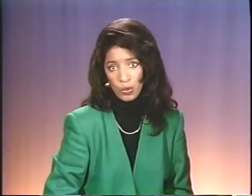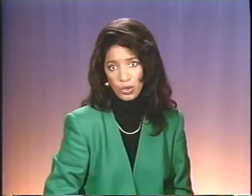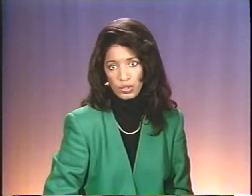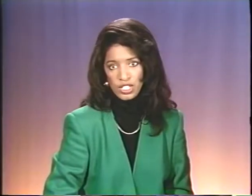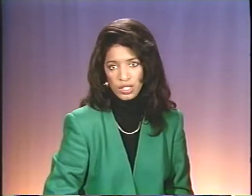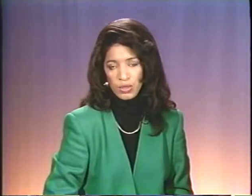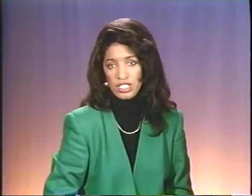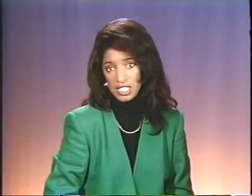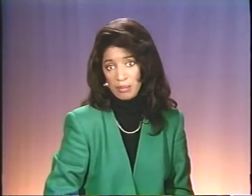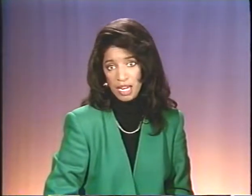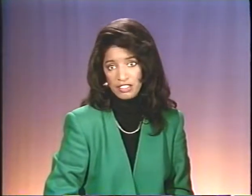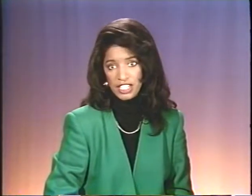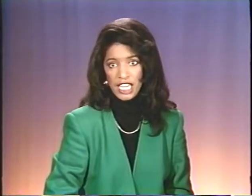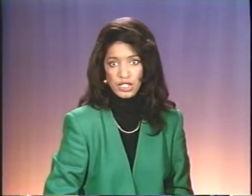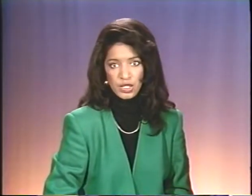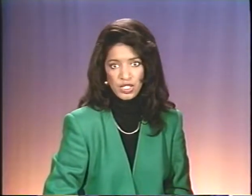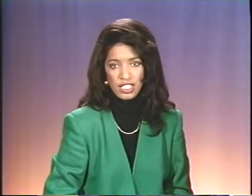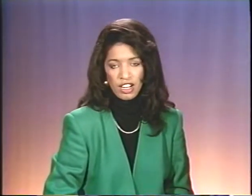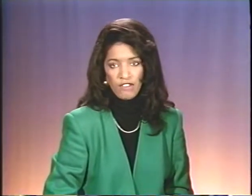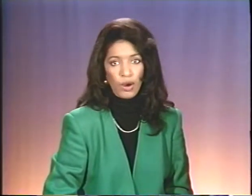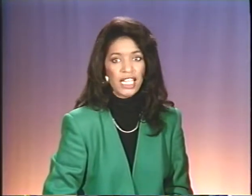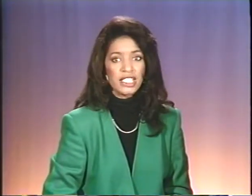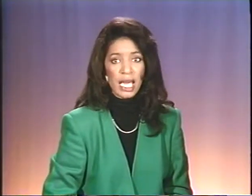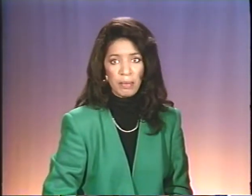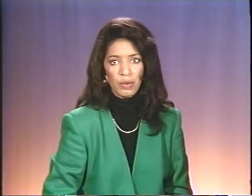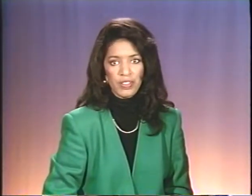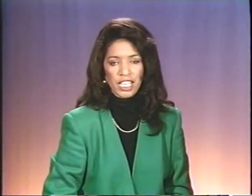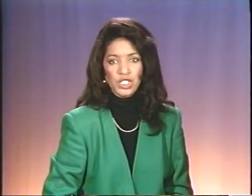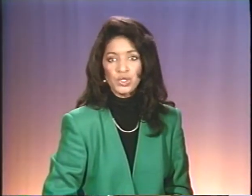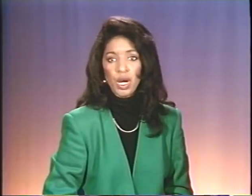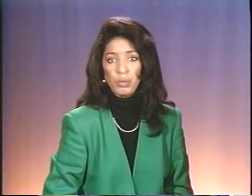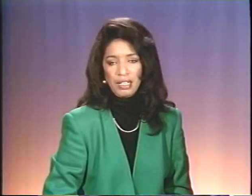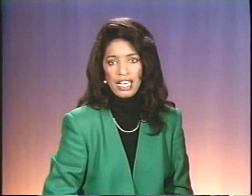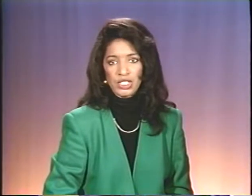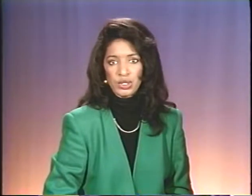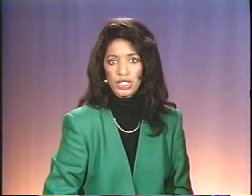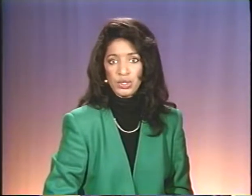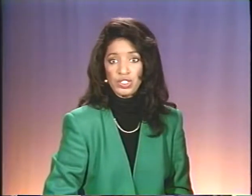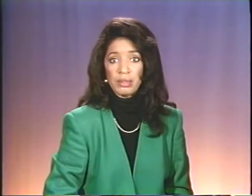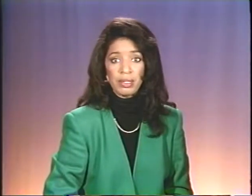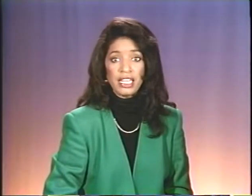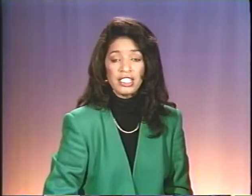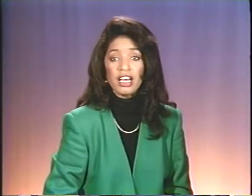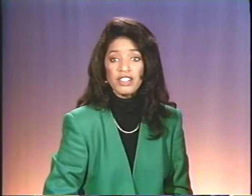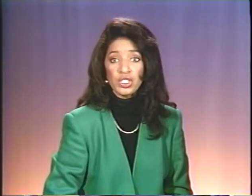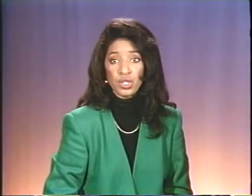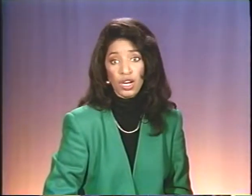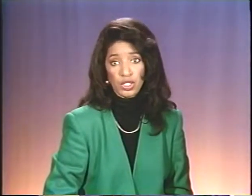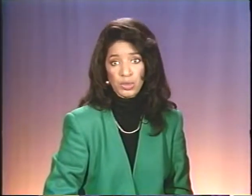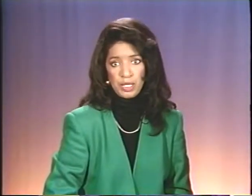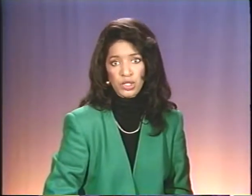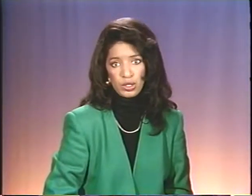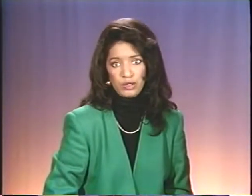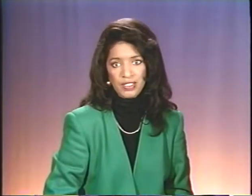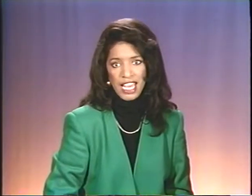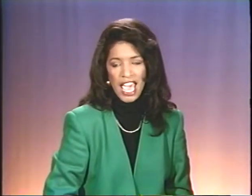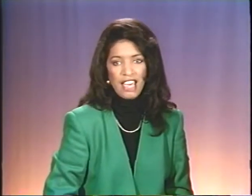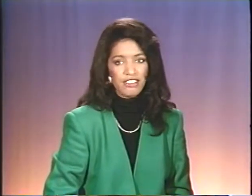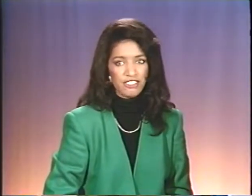world, with some modifications. For example, strobe lights are used in place of a starter's pistol, and